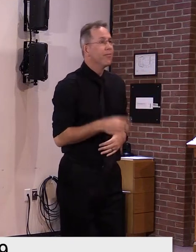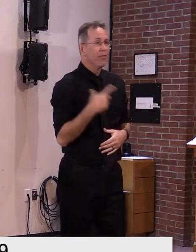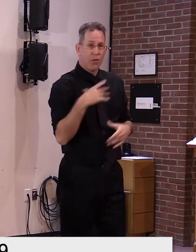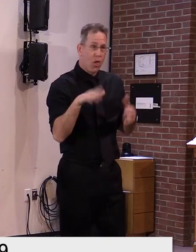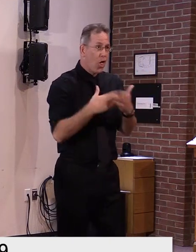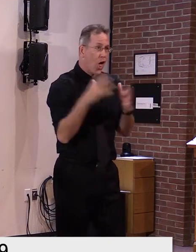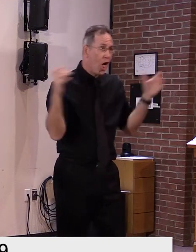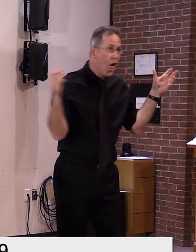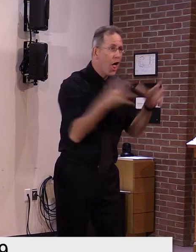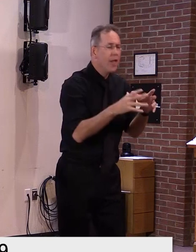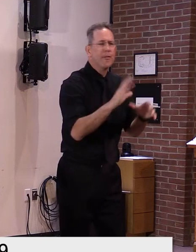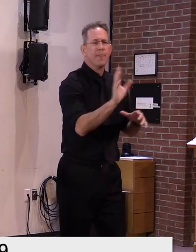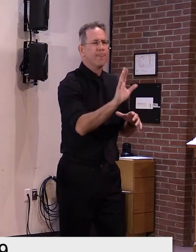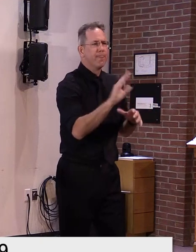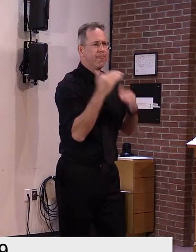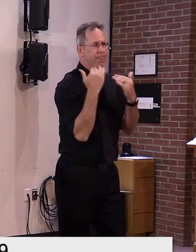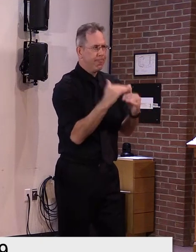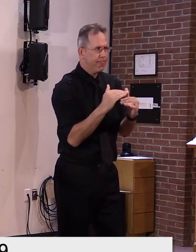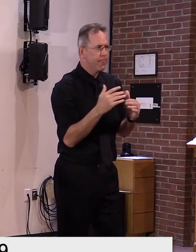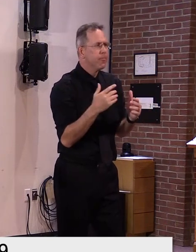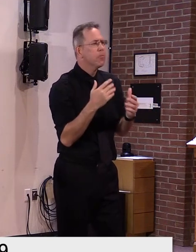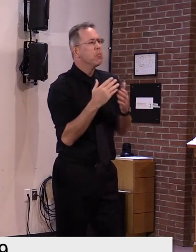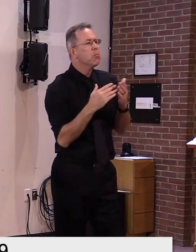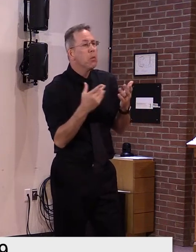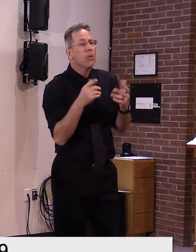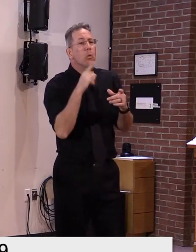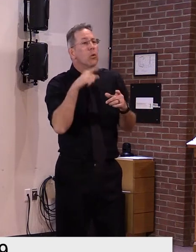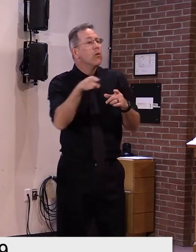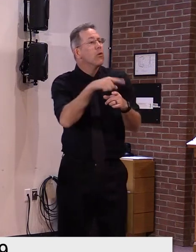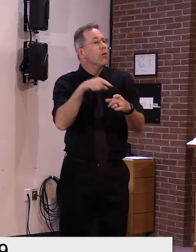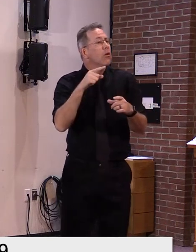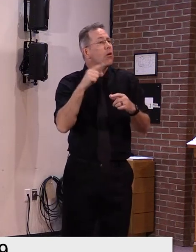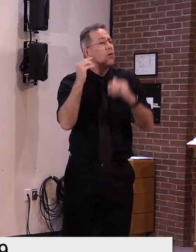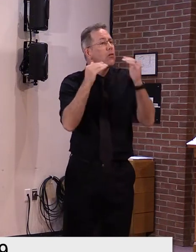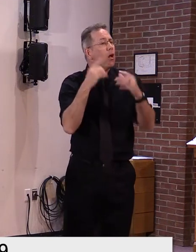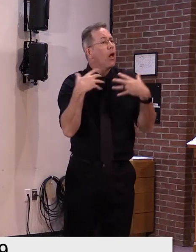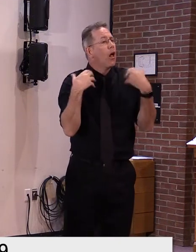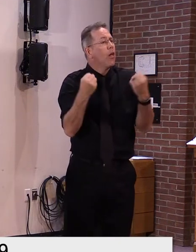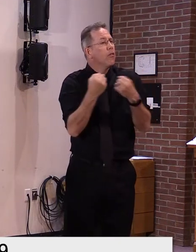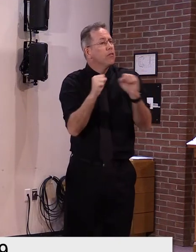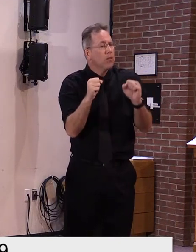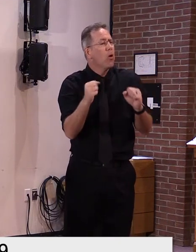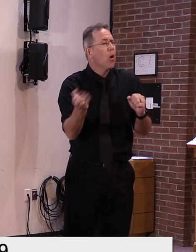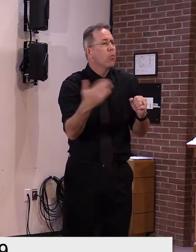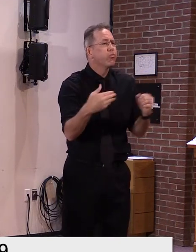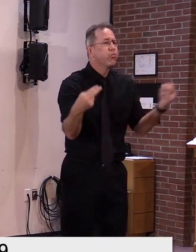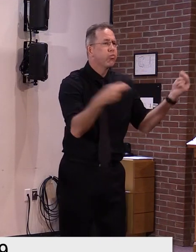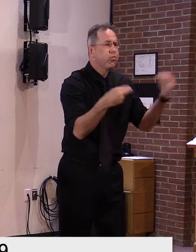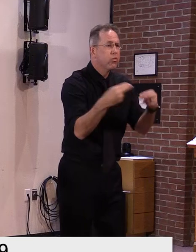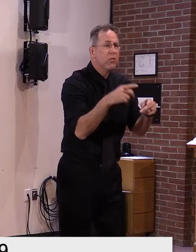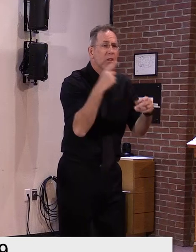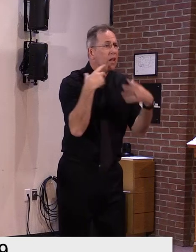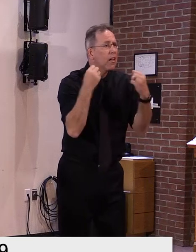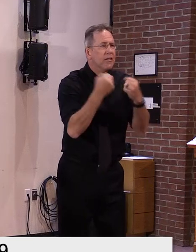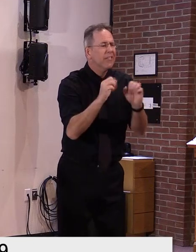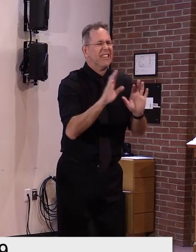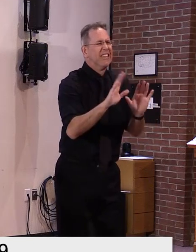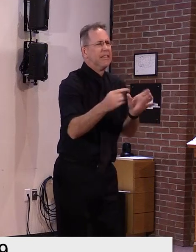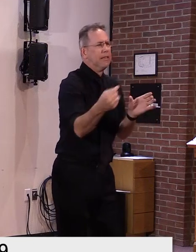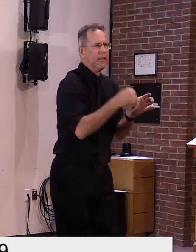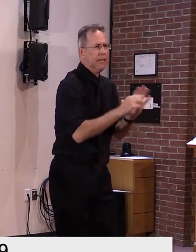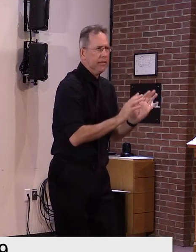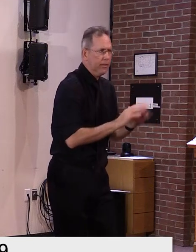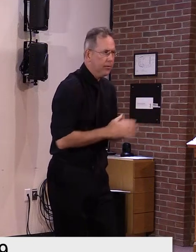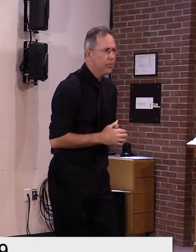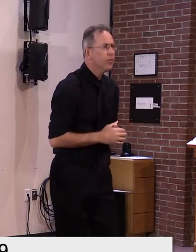Also, most will continue some form of telehealth as they reopen physically. Each program within